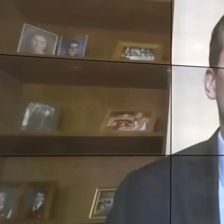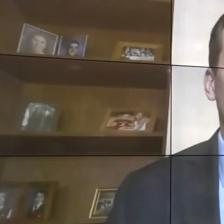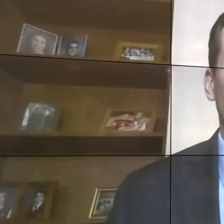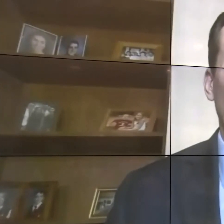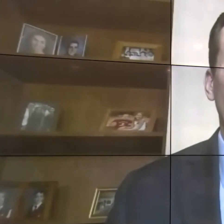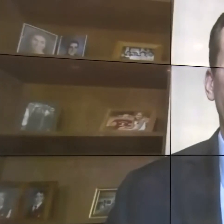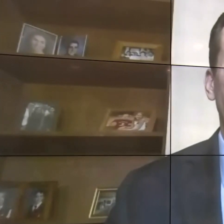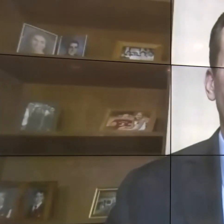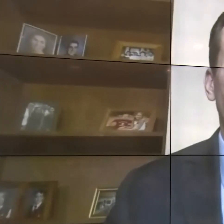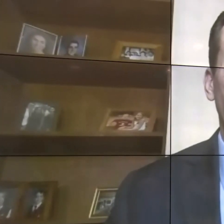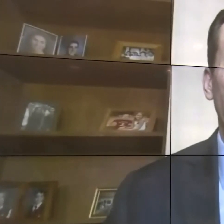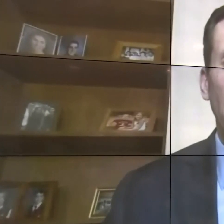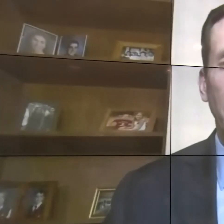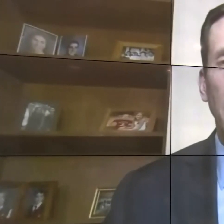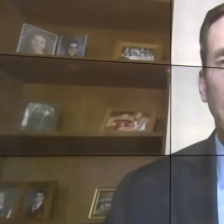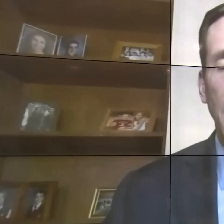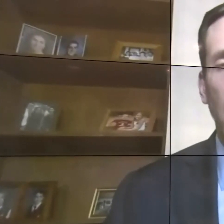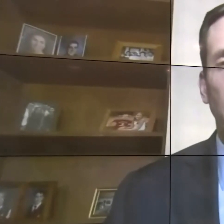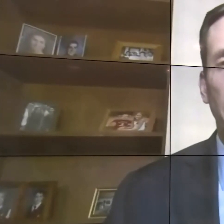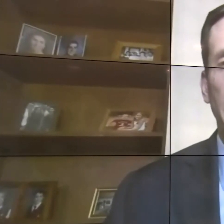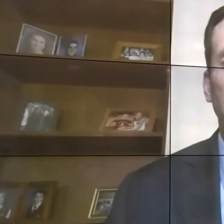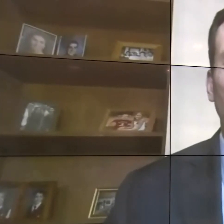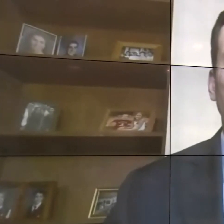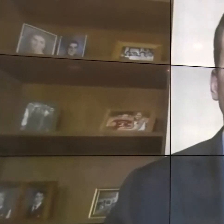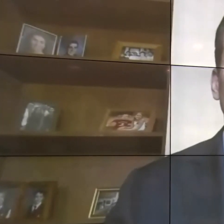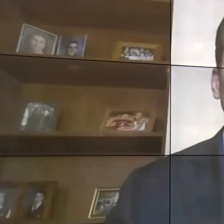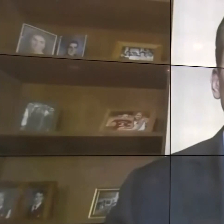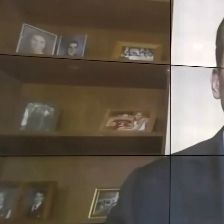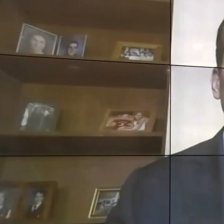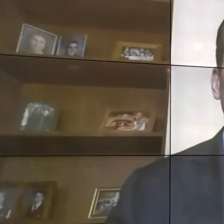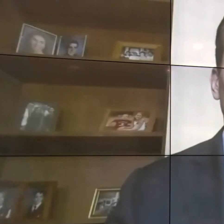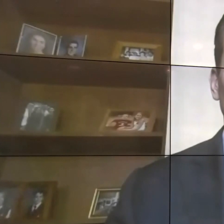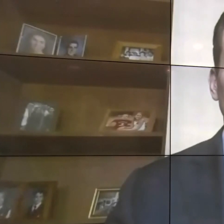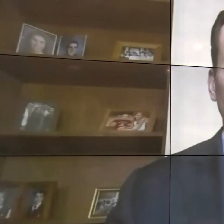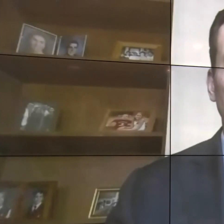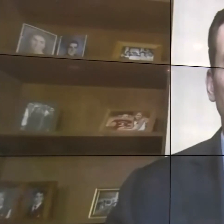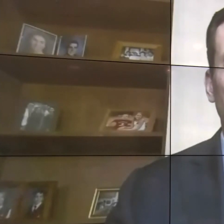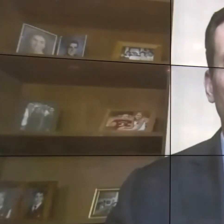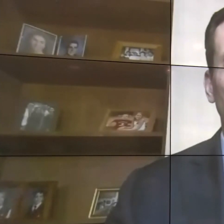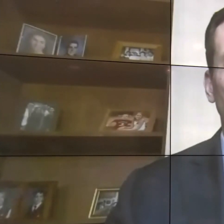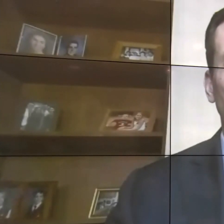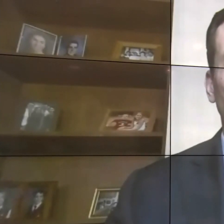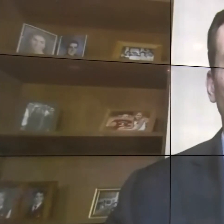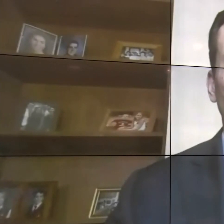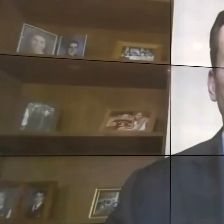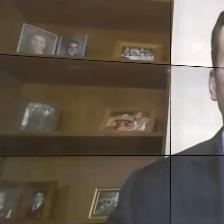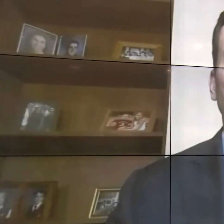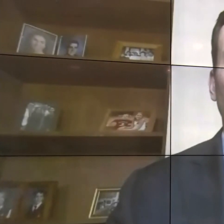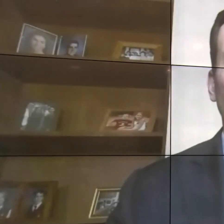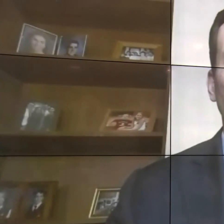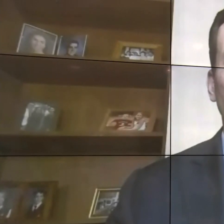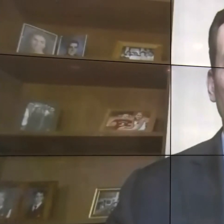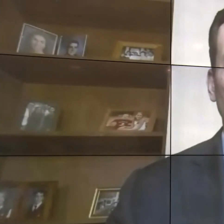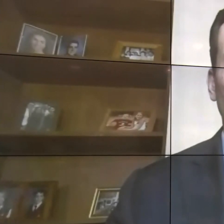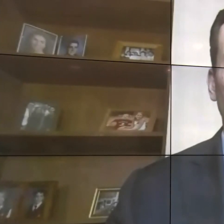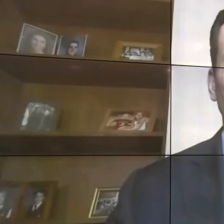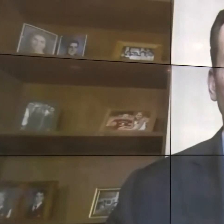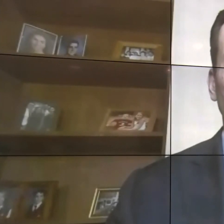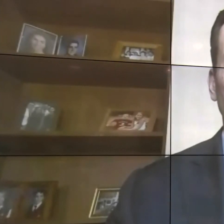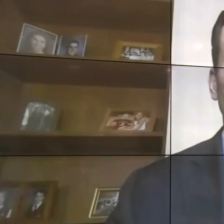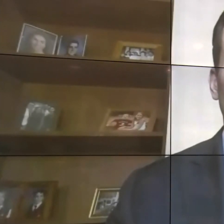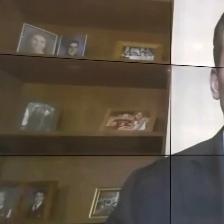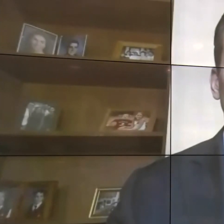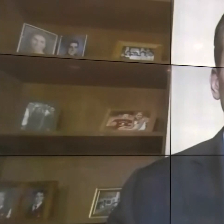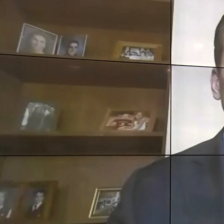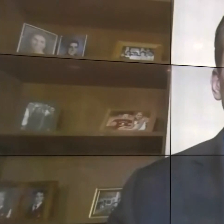More than 70,000 men and women in Texas work in the business of chemistry, making it the largest chemical